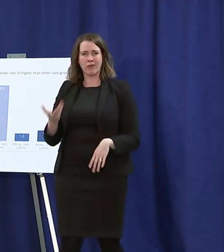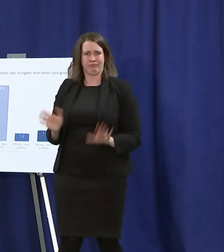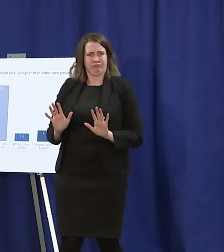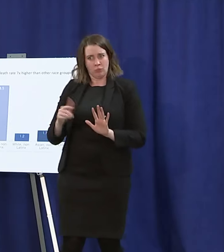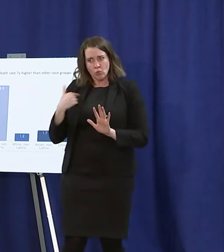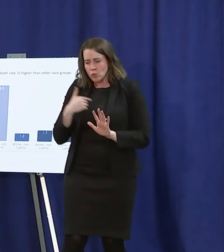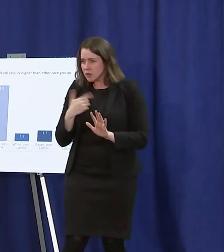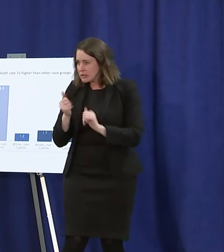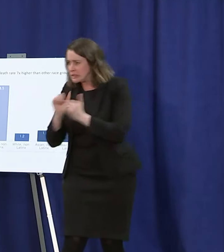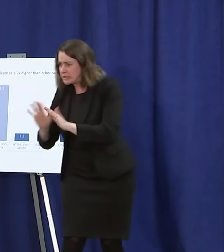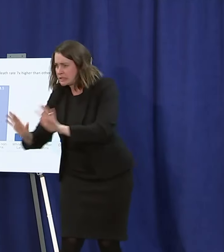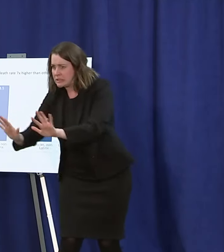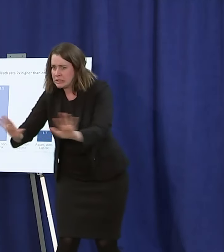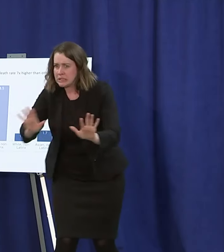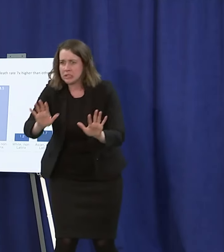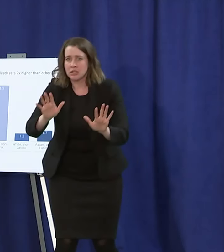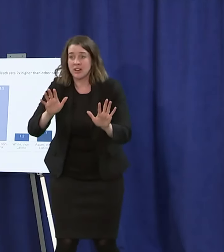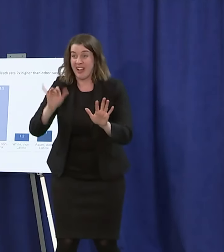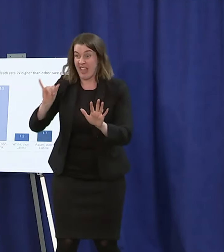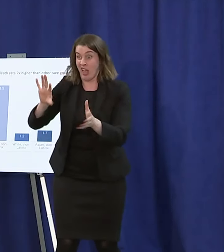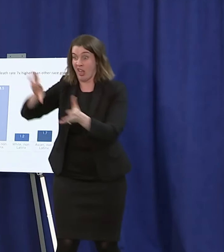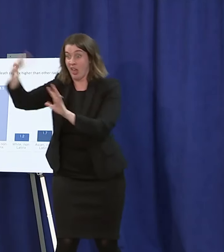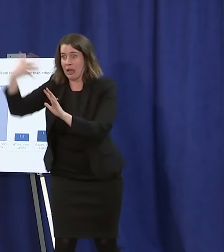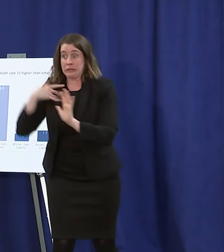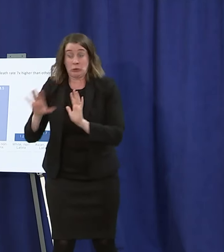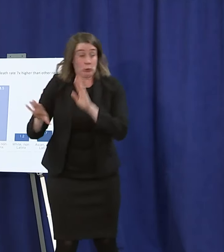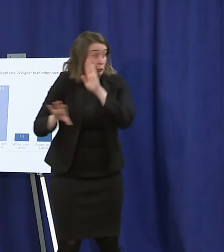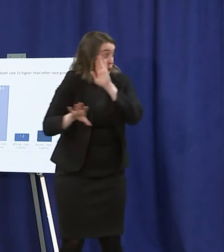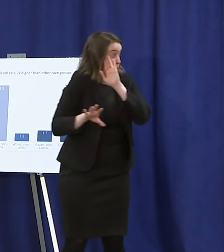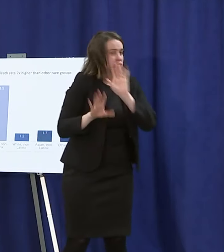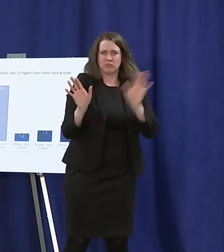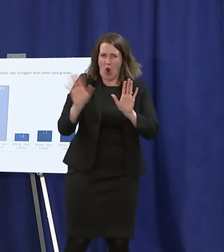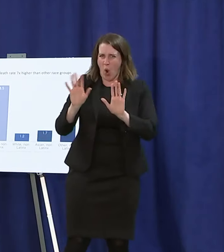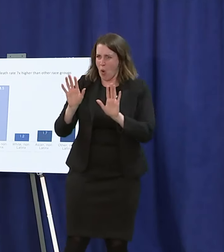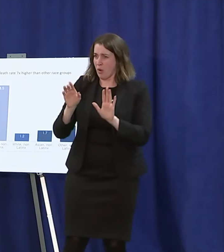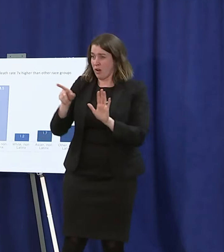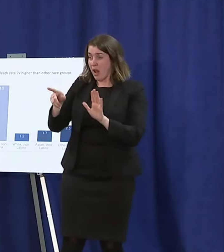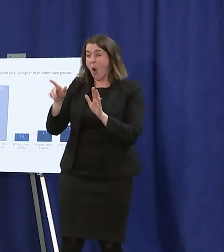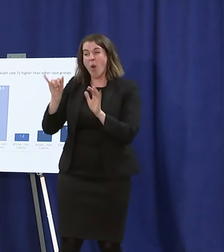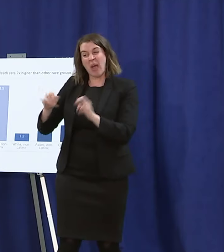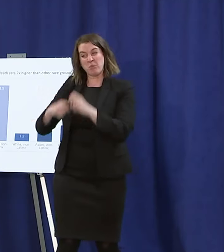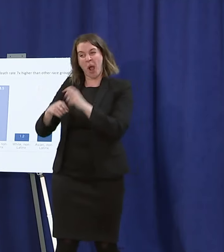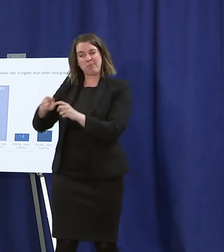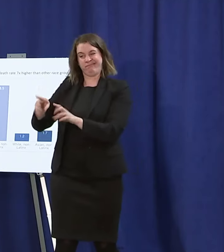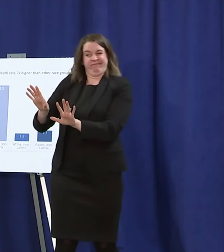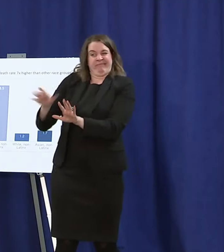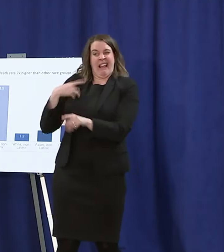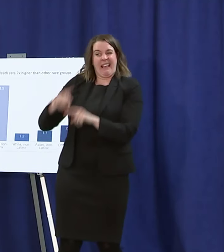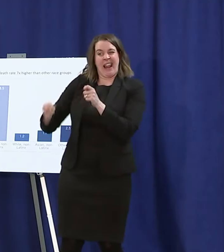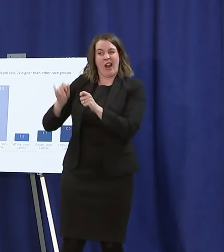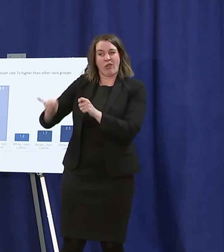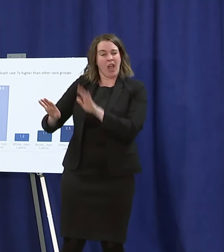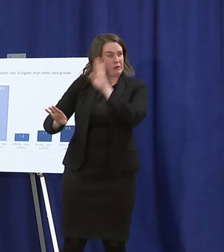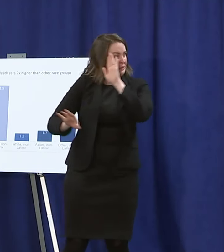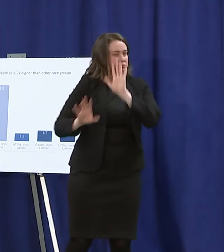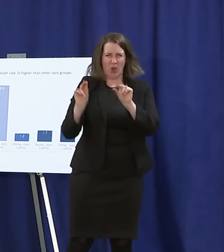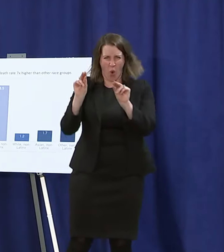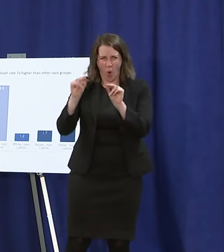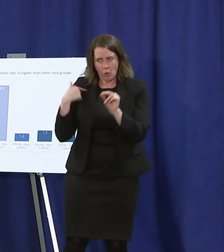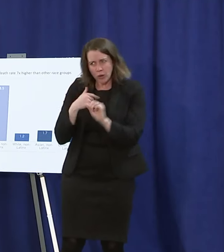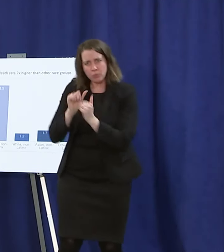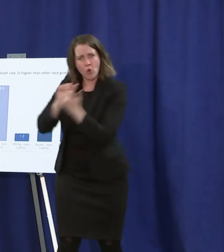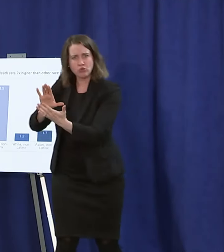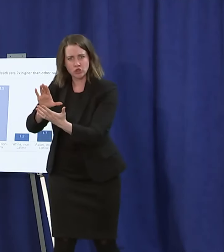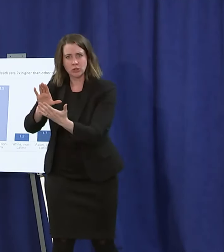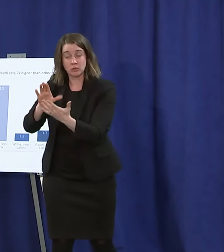we see and not shying away from it and saying, this is a problem that's too big. We can't do anything about it. The future of our